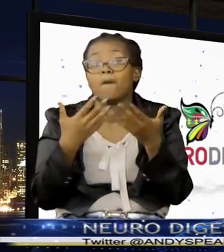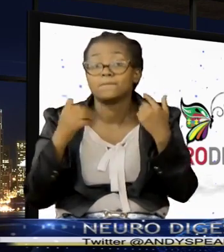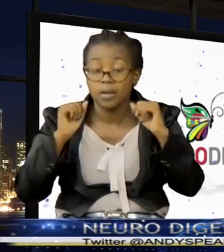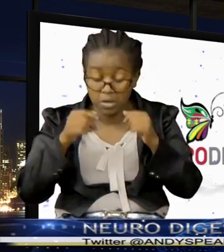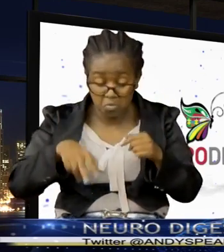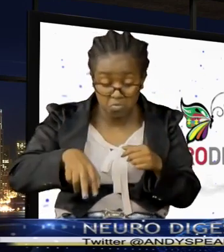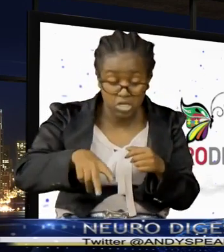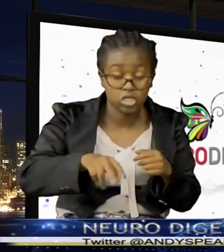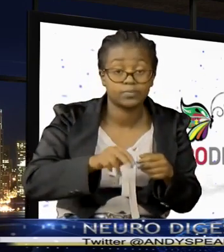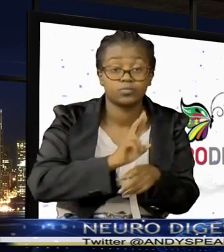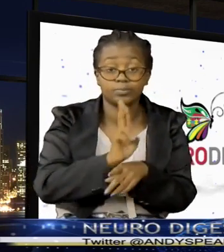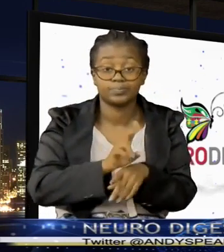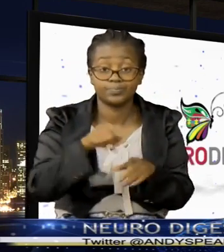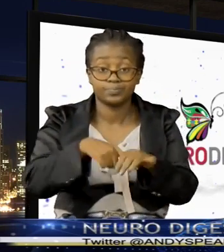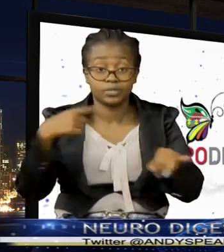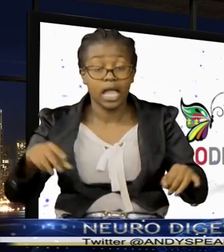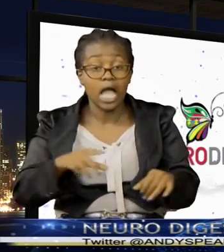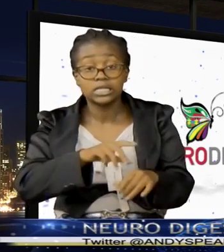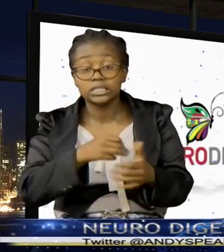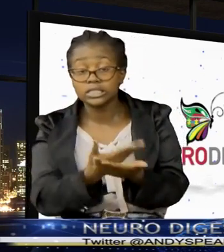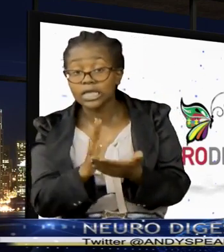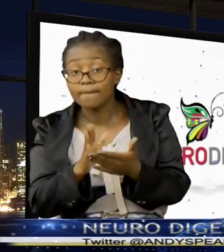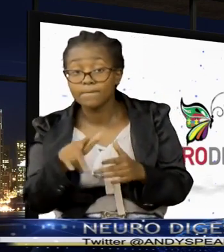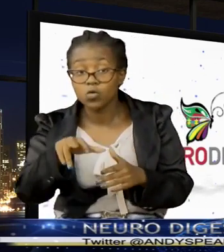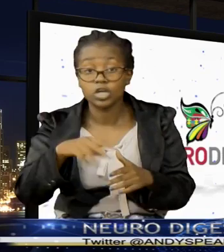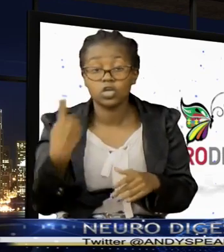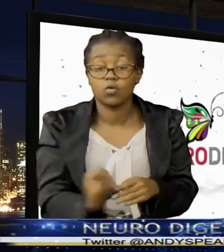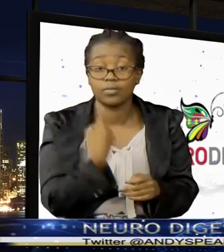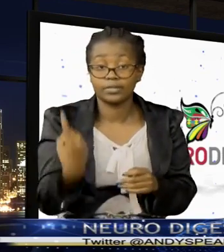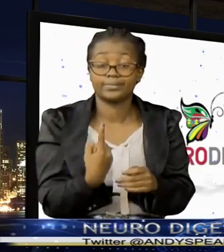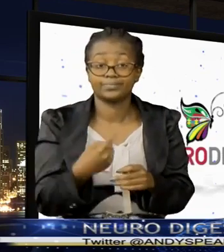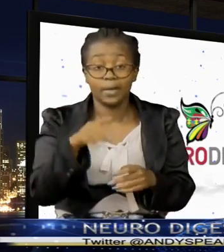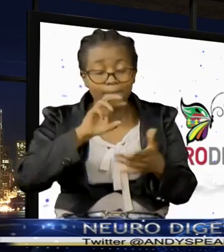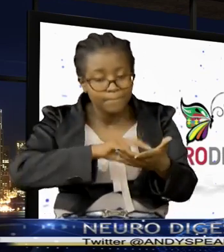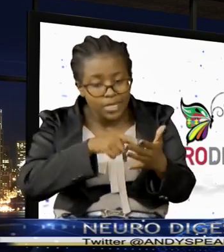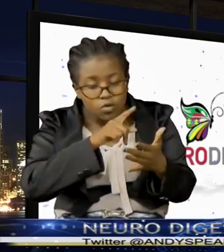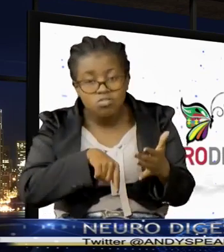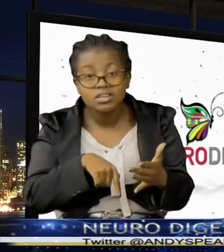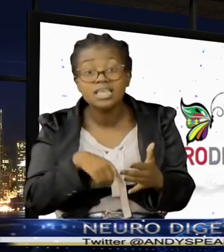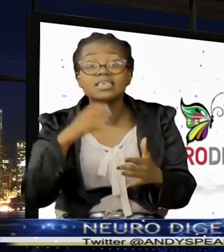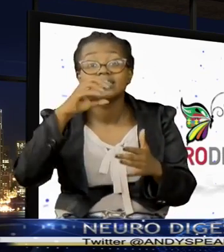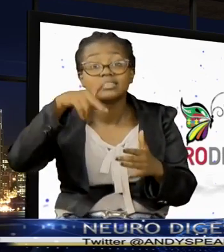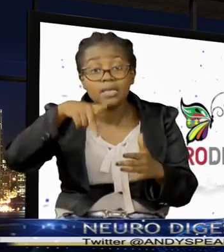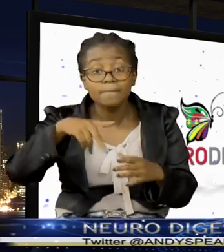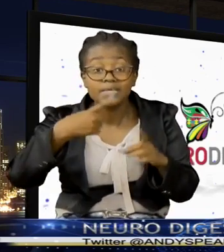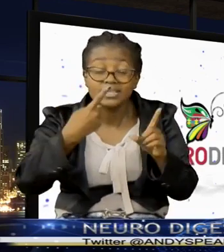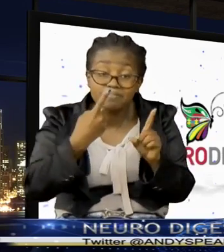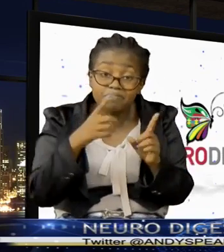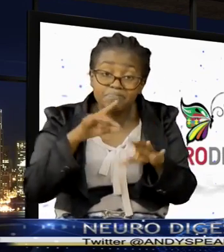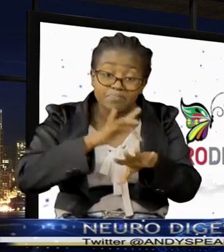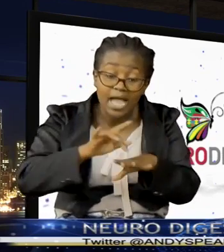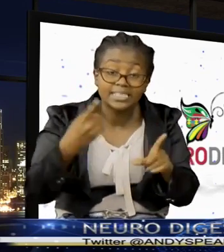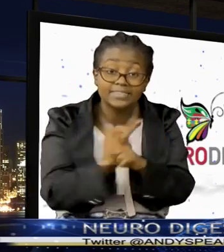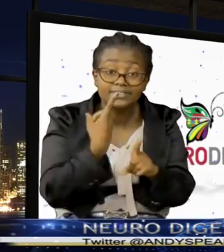with a walking stick, and some walk on their own fairly. So what does this mean? Cerebral palsy affects different sections of